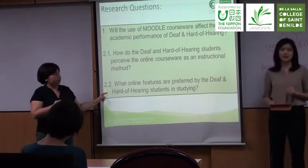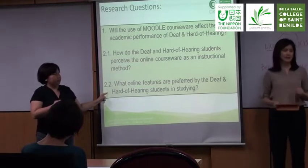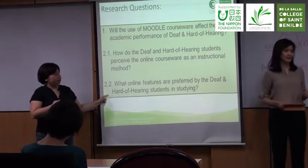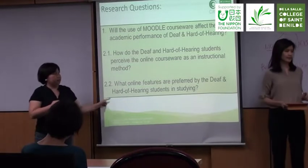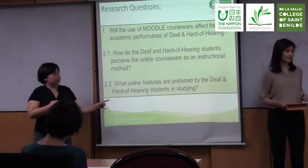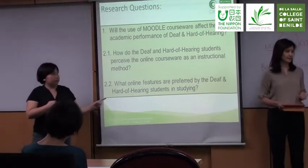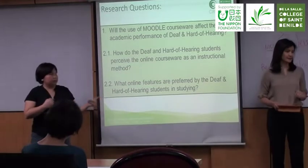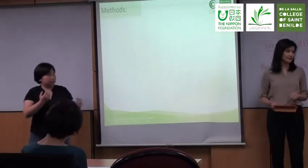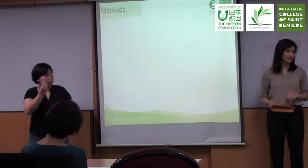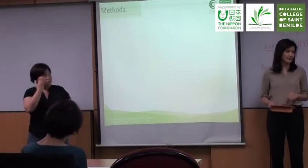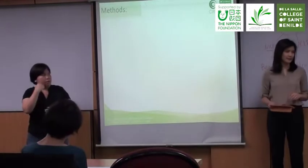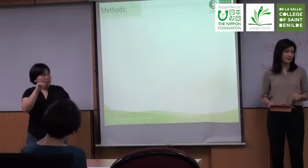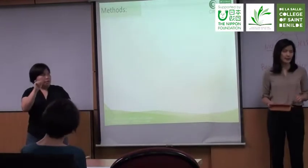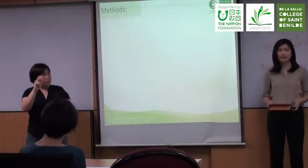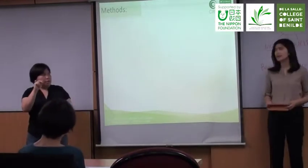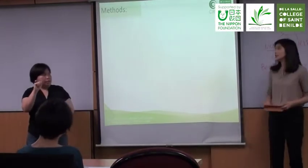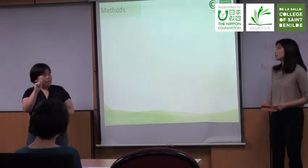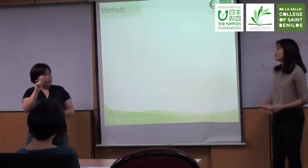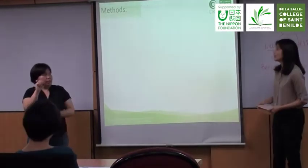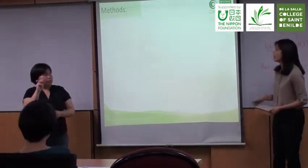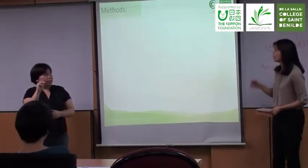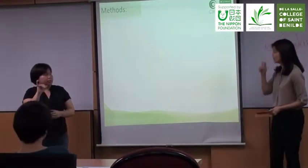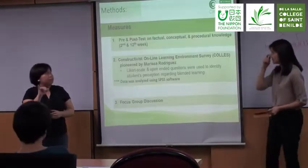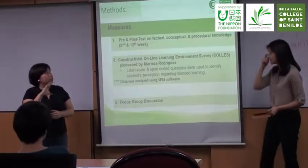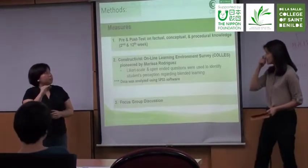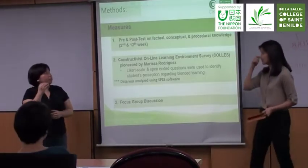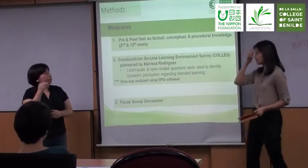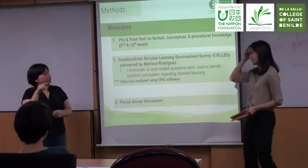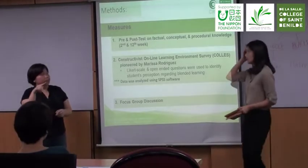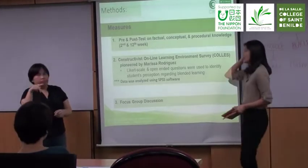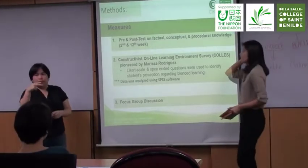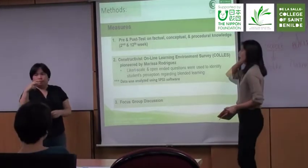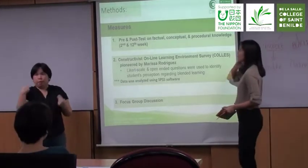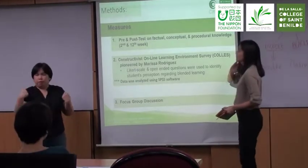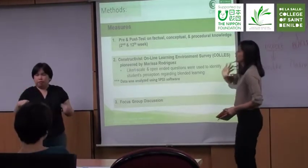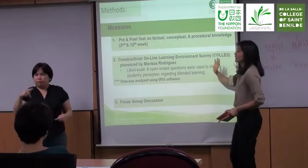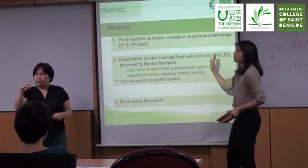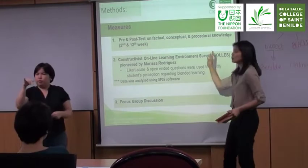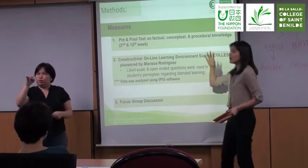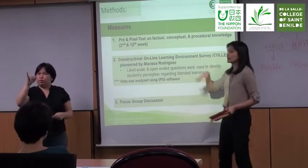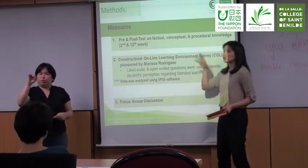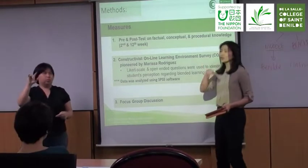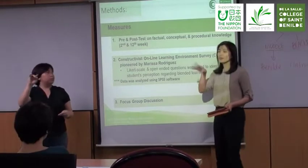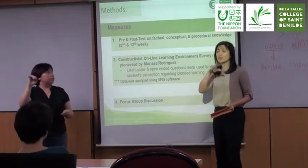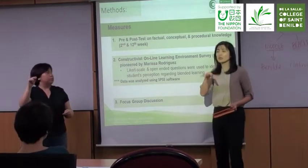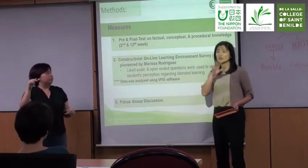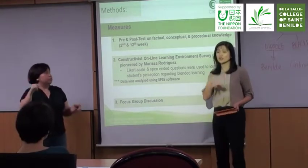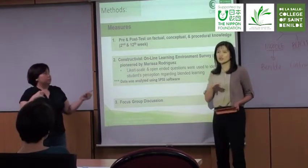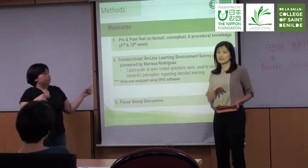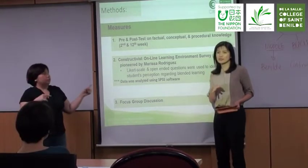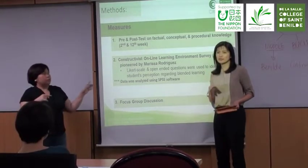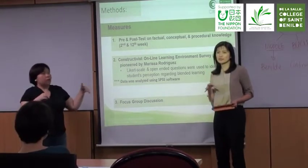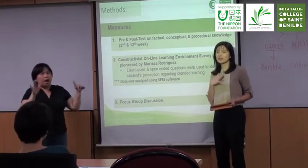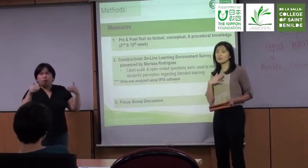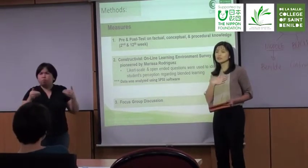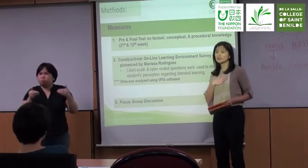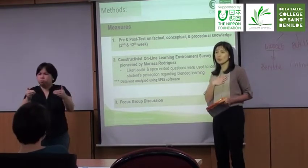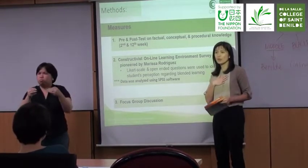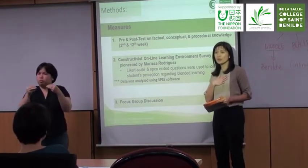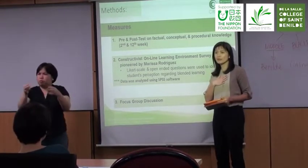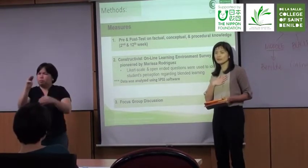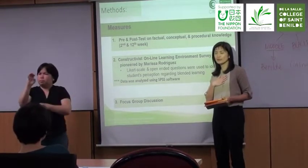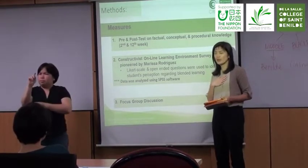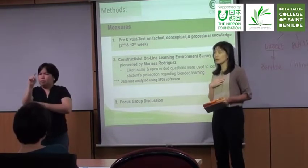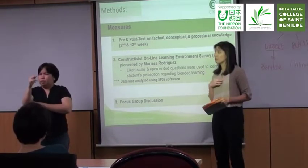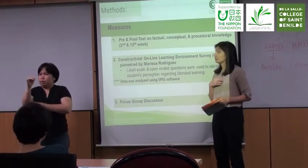and physiology? Okay. So my methods, okay. To measure my questions, for me to